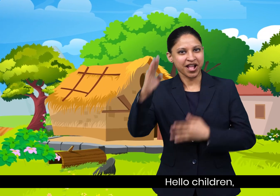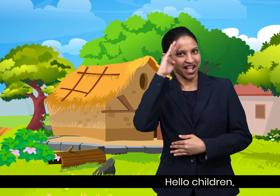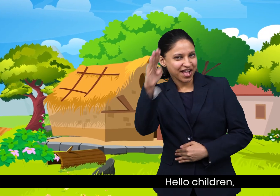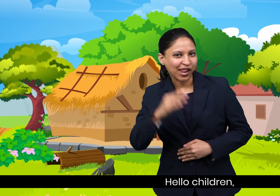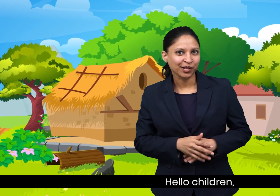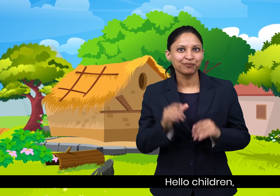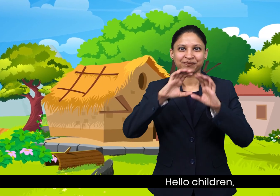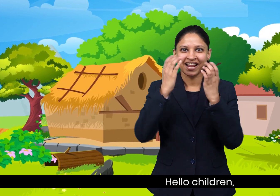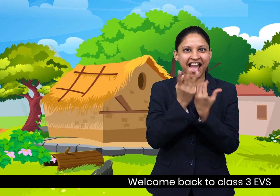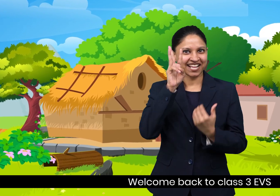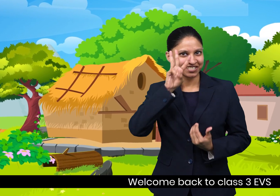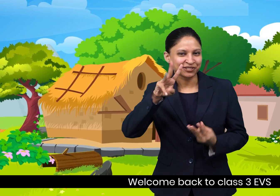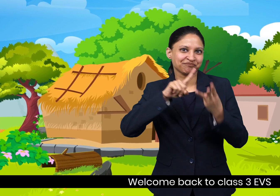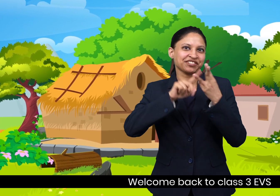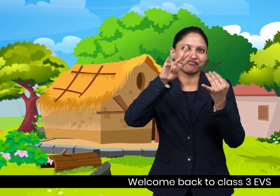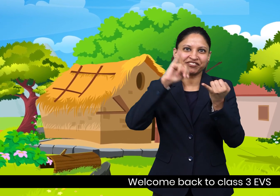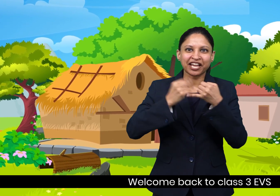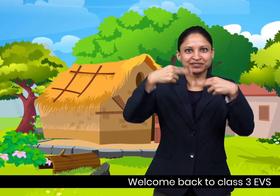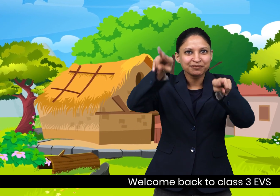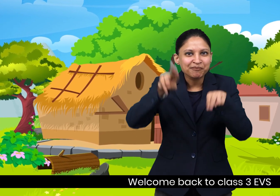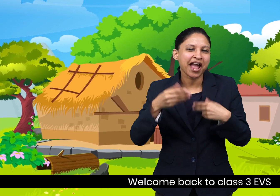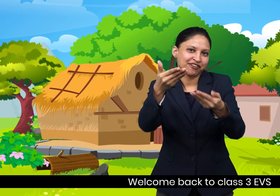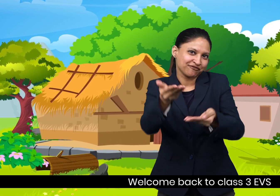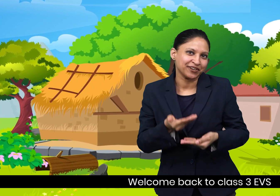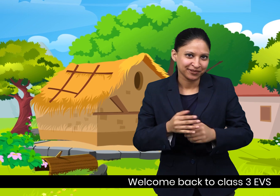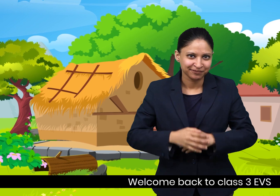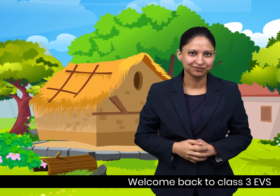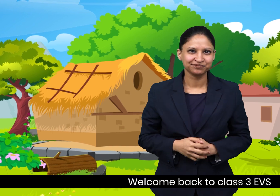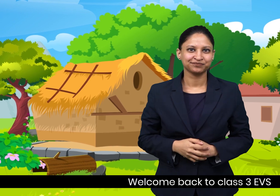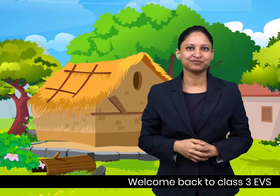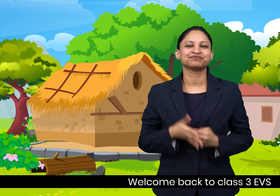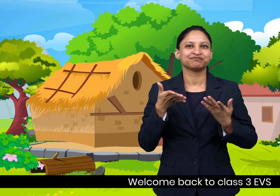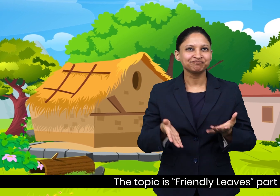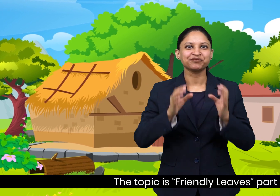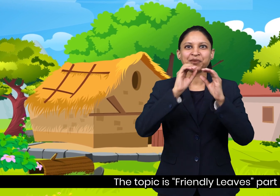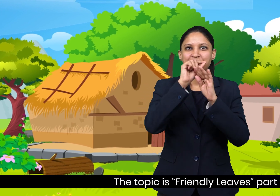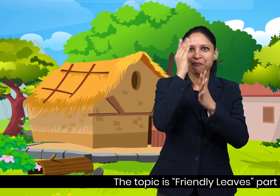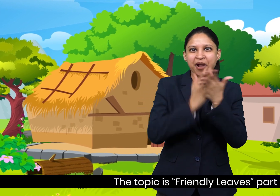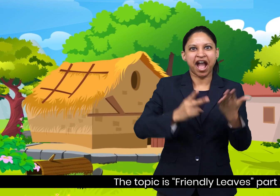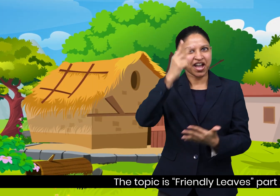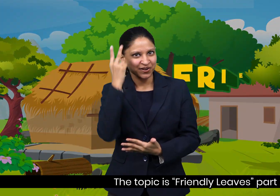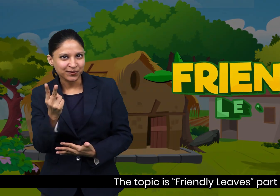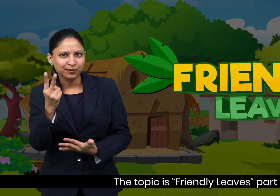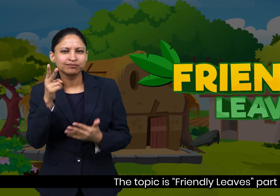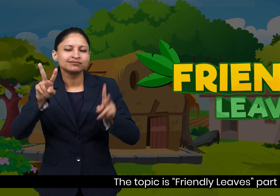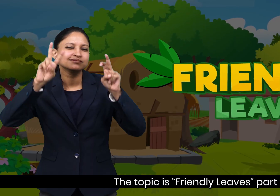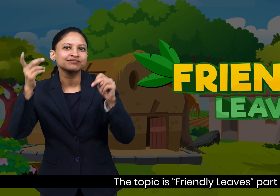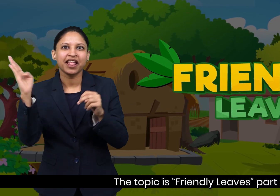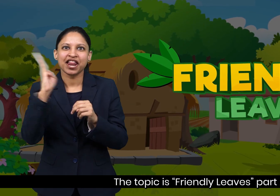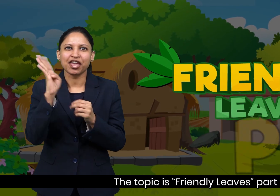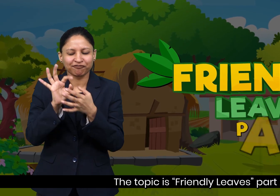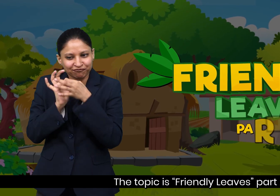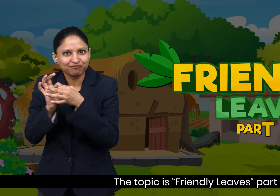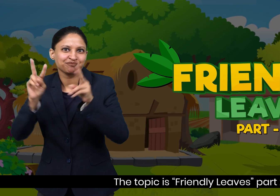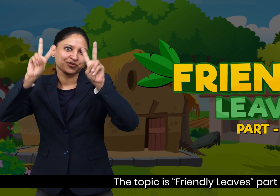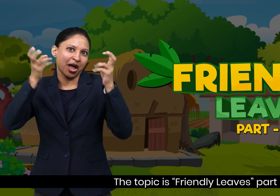Hello children, welcome back to class 3 EVS. The topic is Friendly